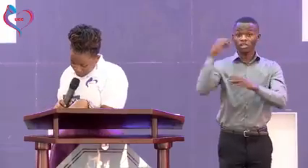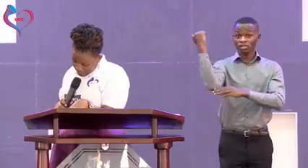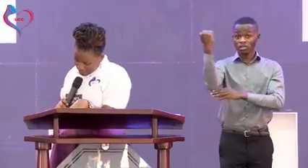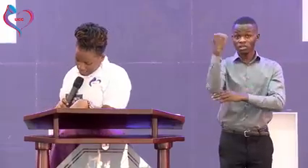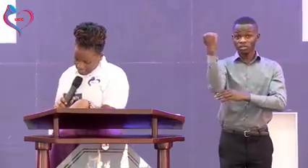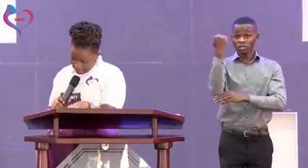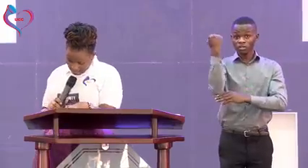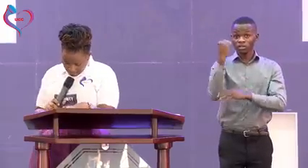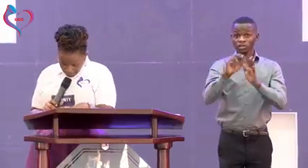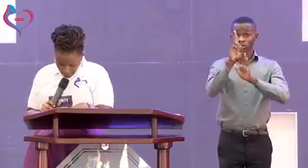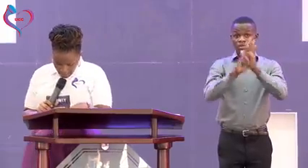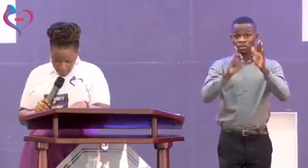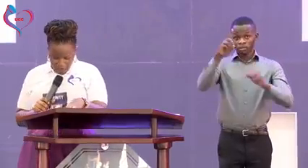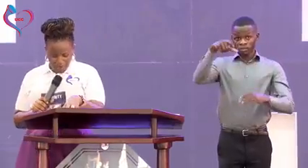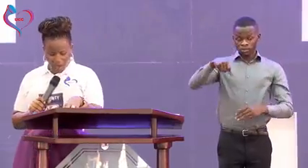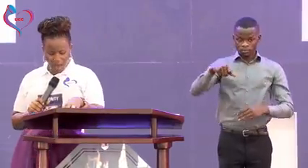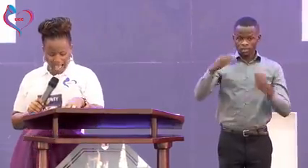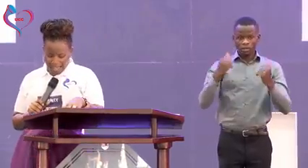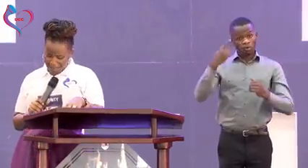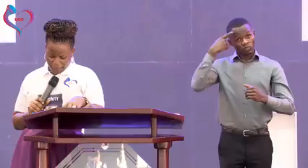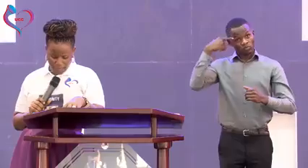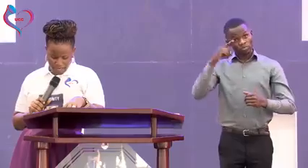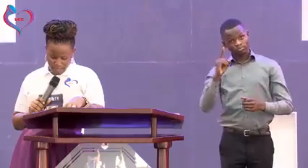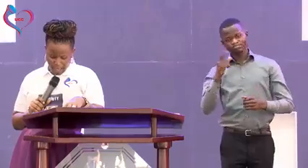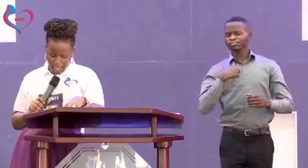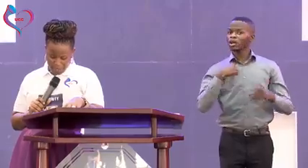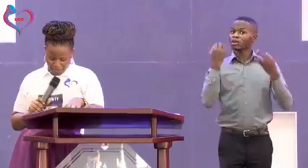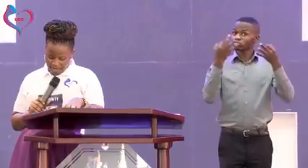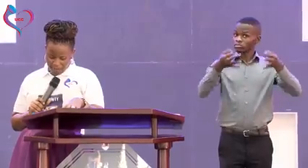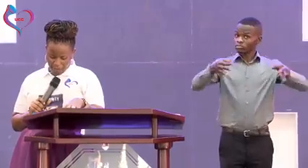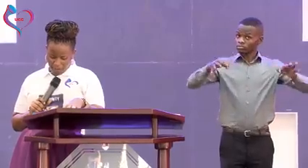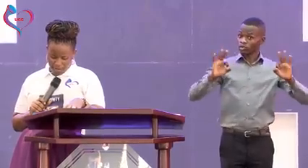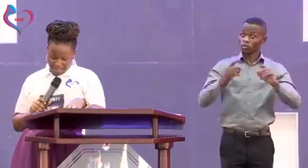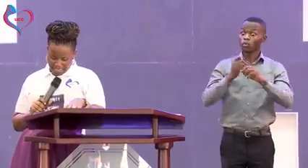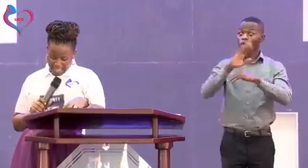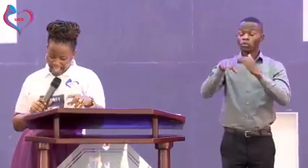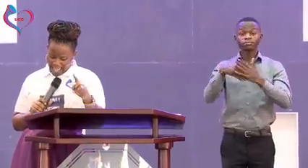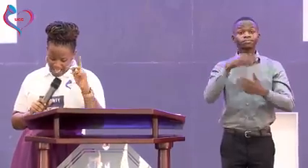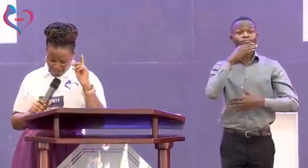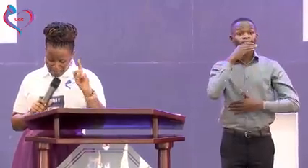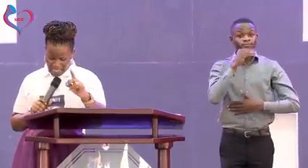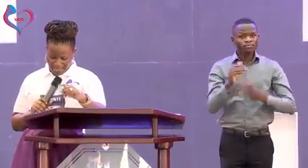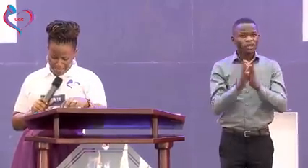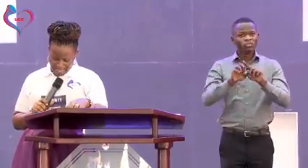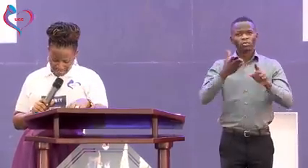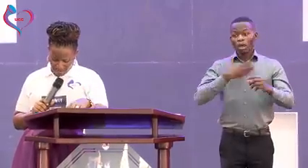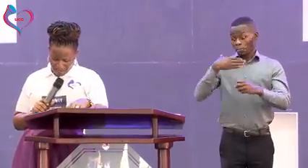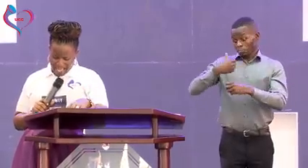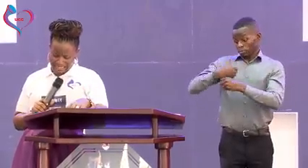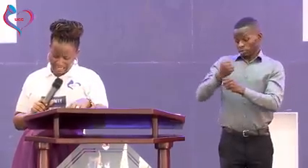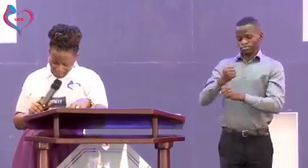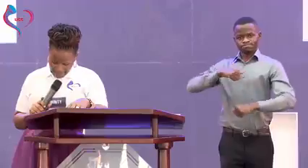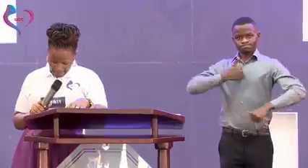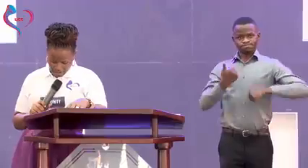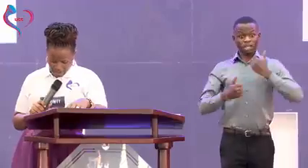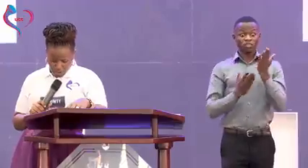gospel. Verses 19. For though I am free from all men, I have made myself